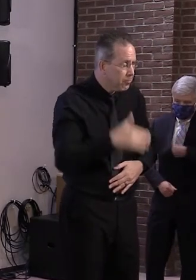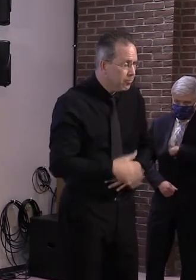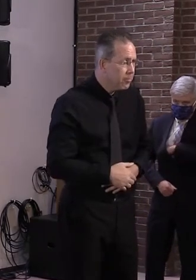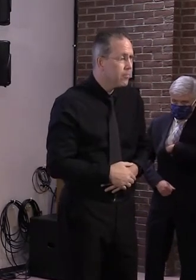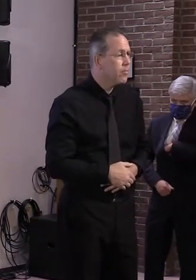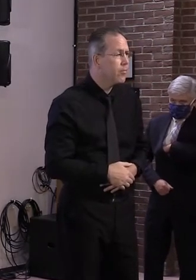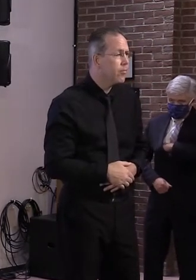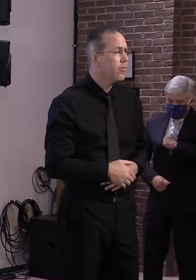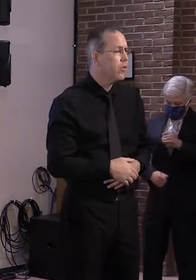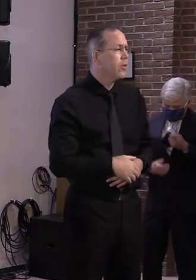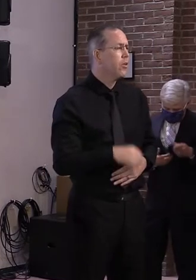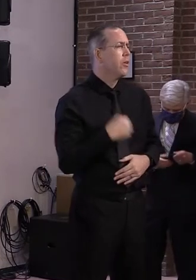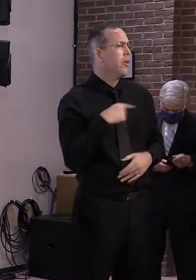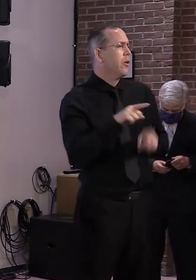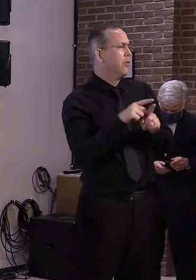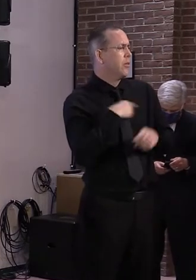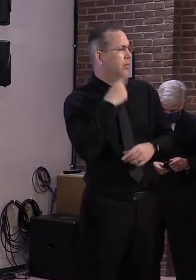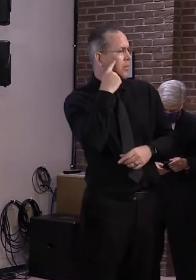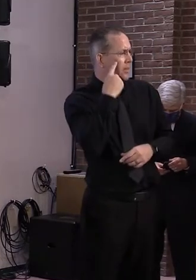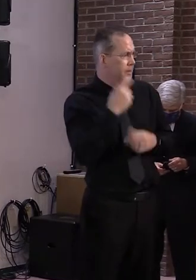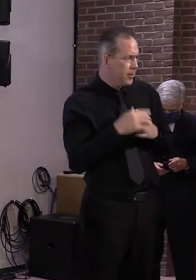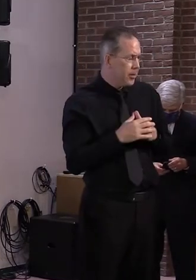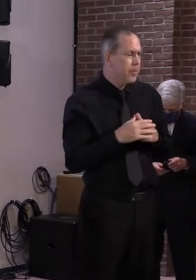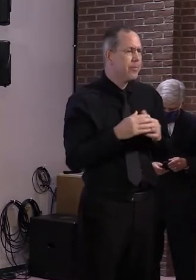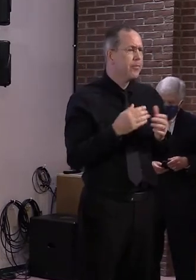high percentage of workers,